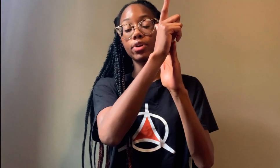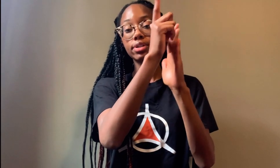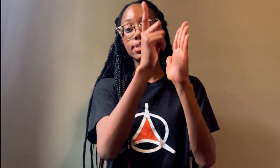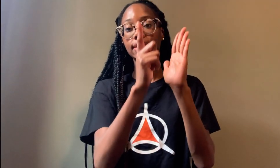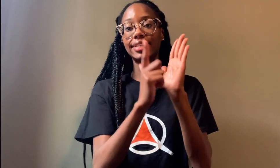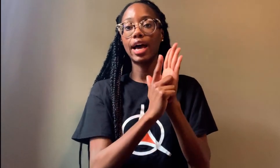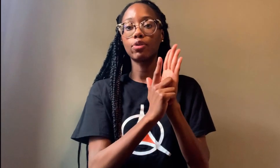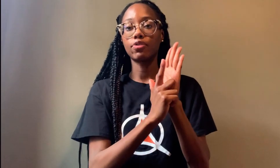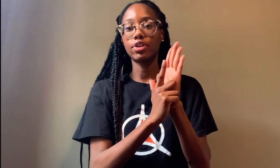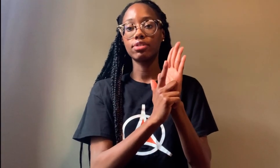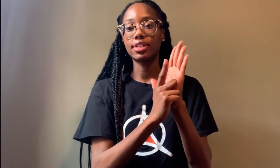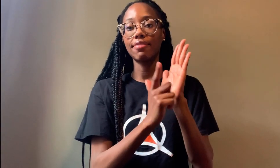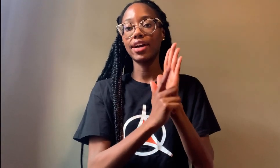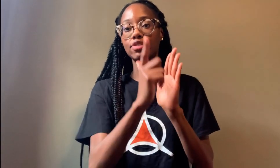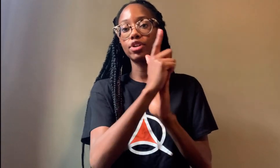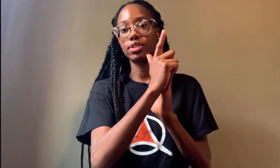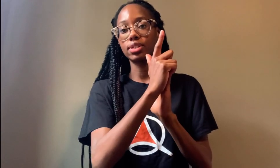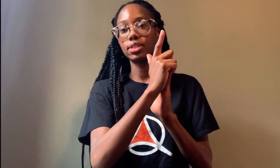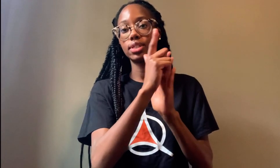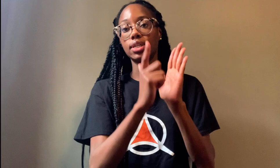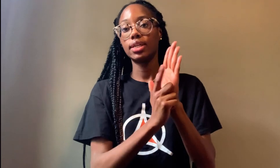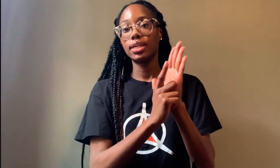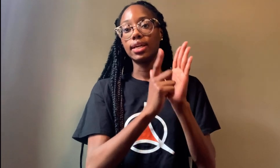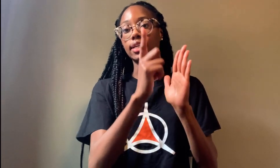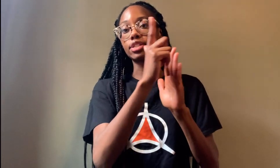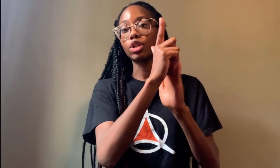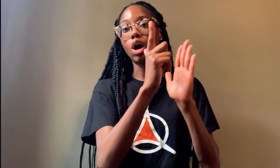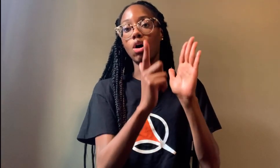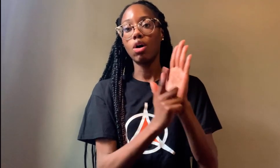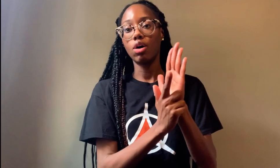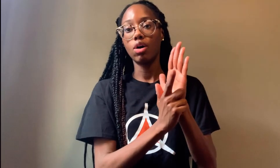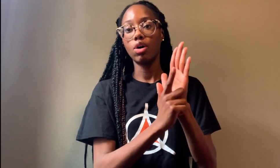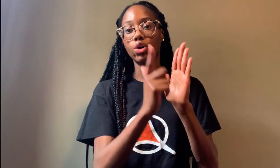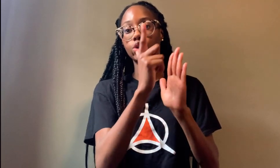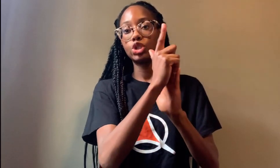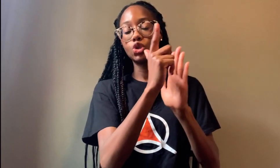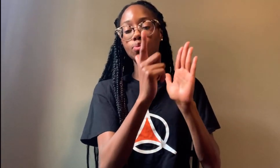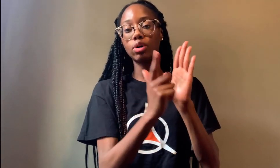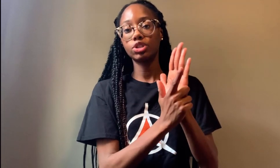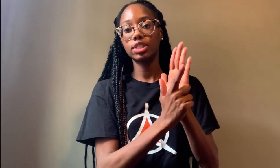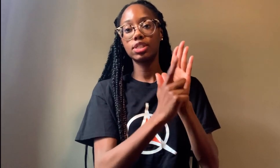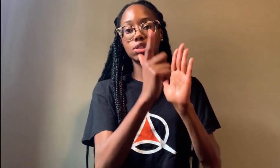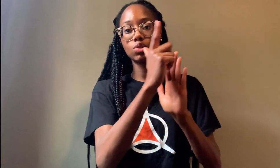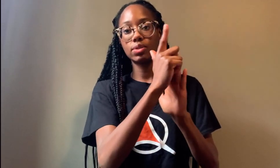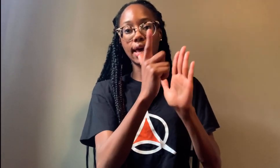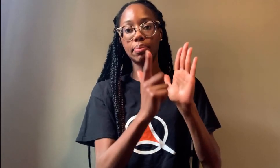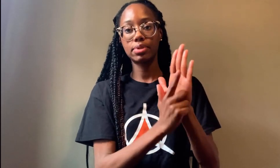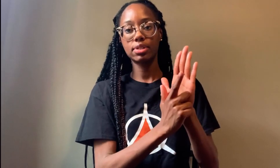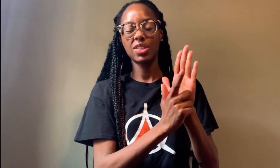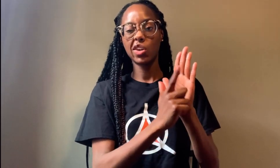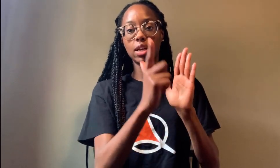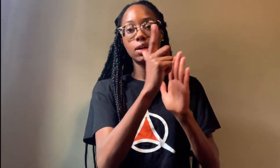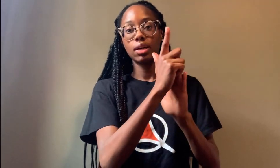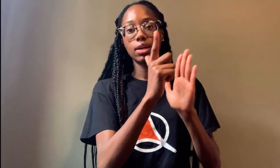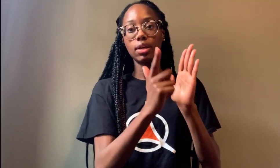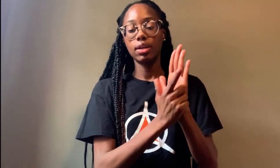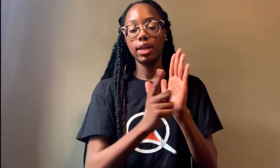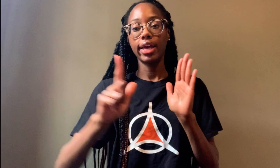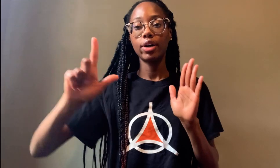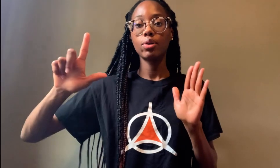first, down first, not vice versa. It's law. 2 motions, 2 taps. L